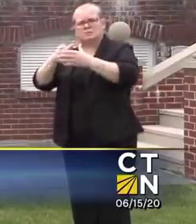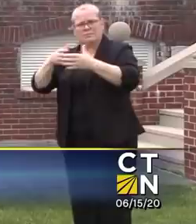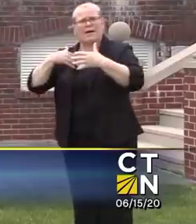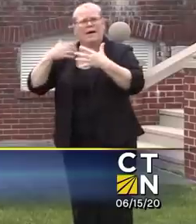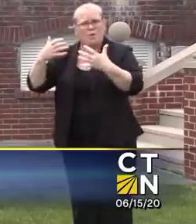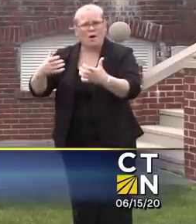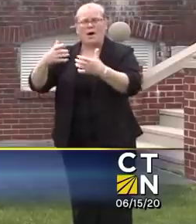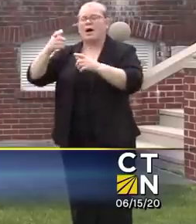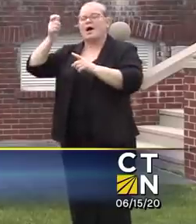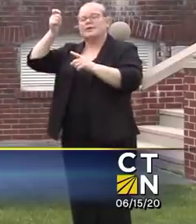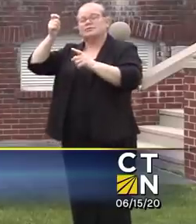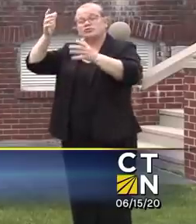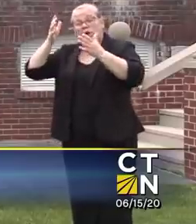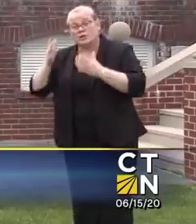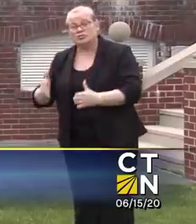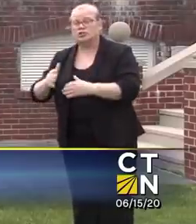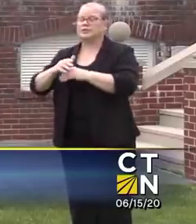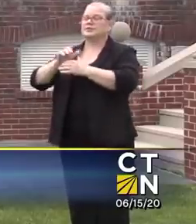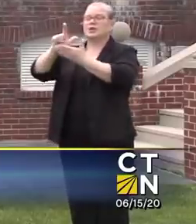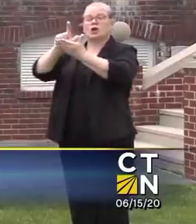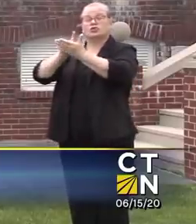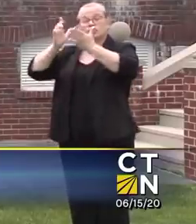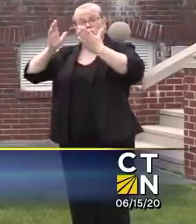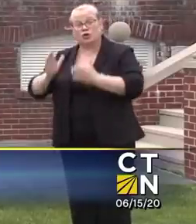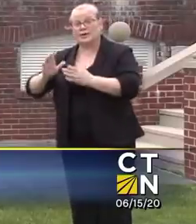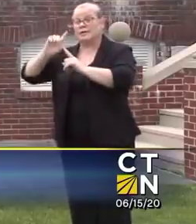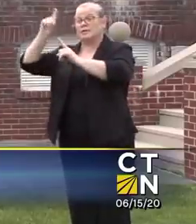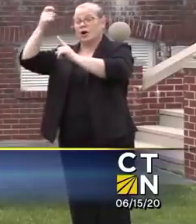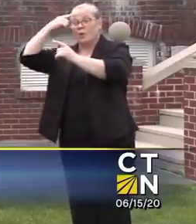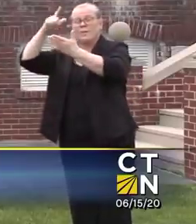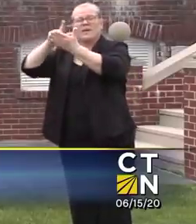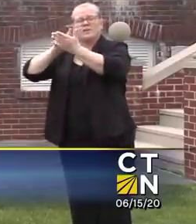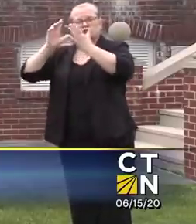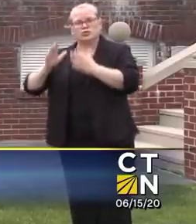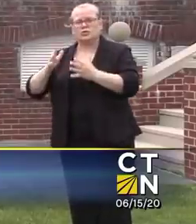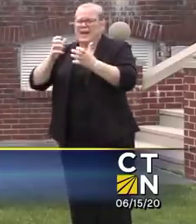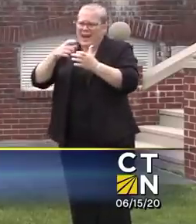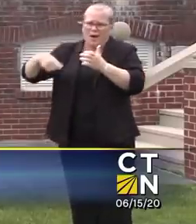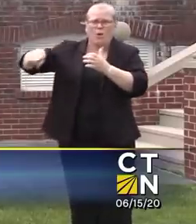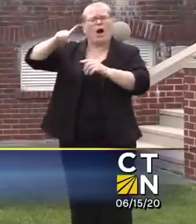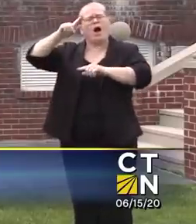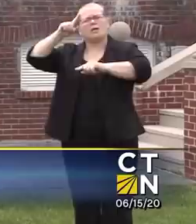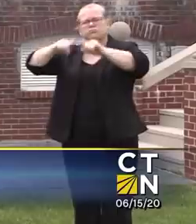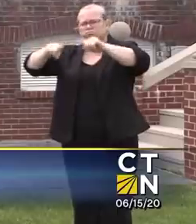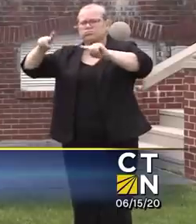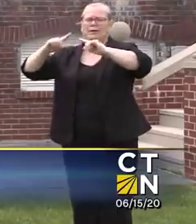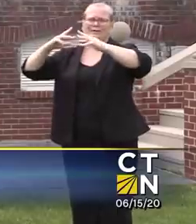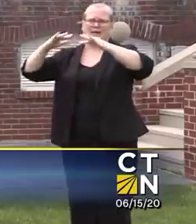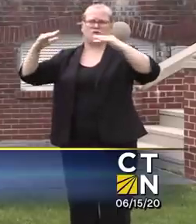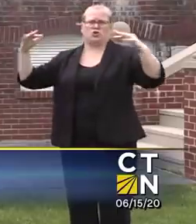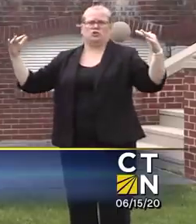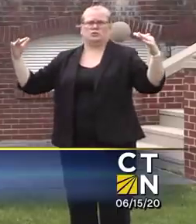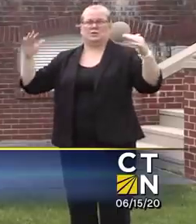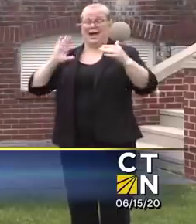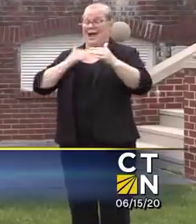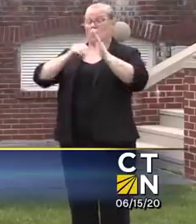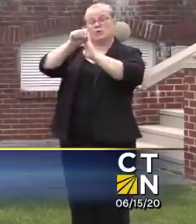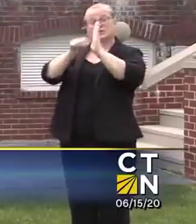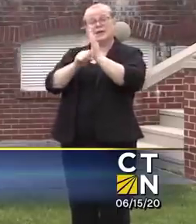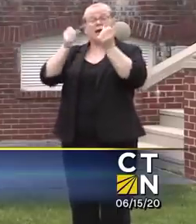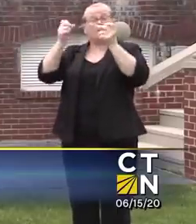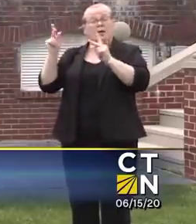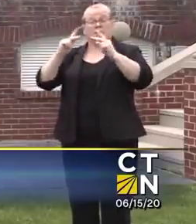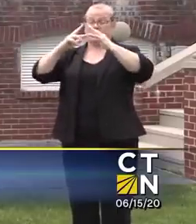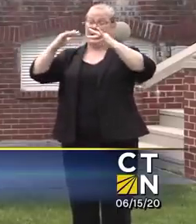attorneys who represent the amazing diversity of our state. And right now, we have a long way to go.